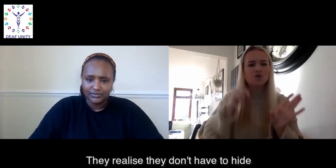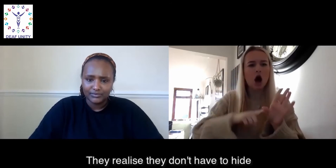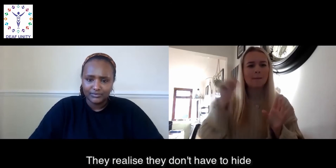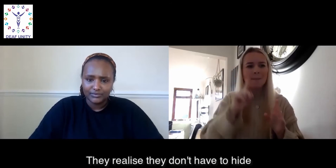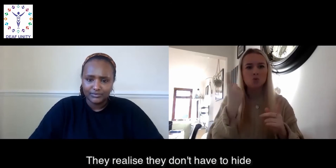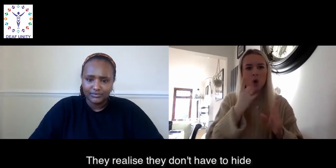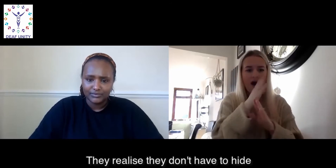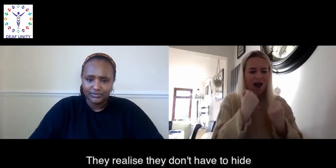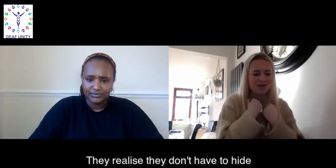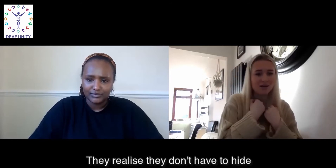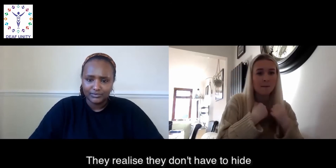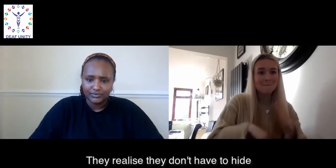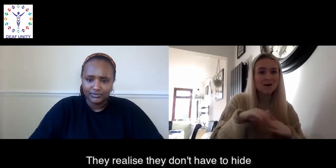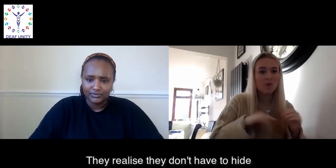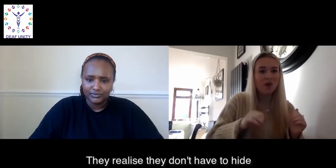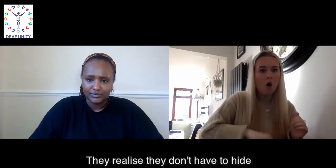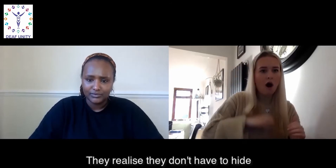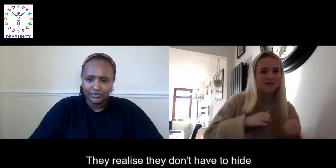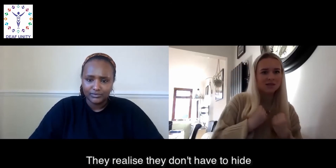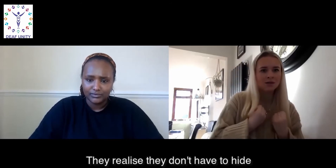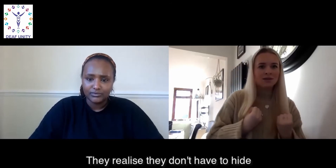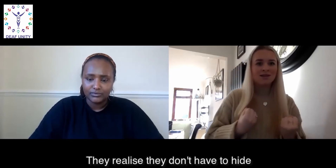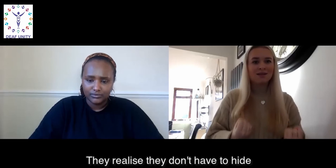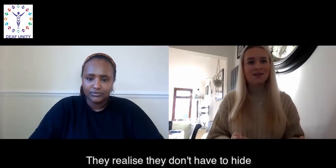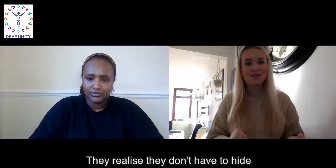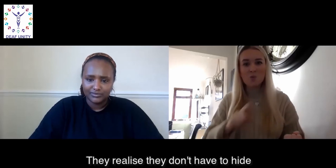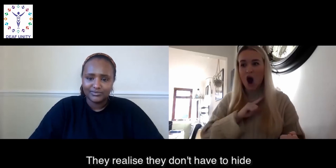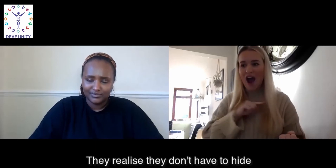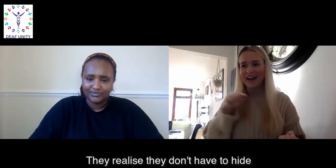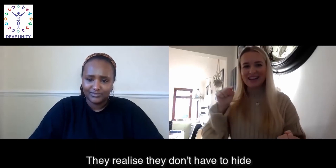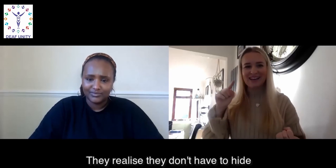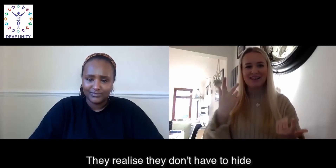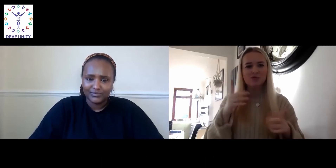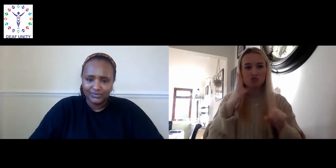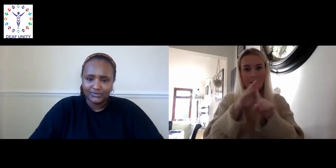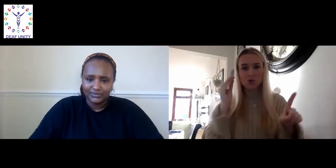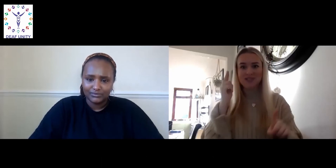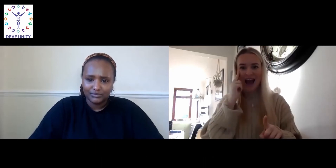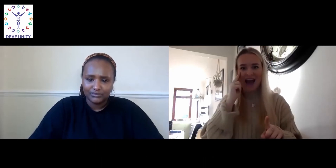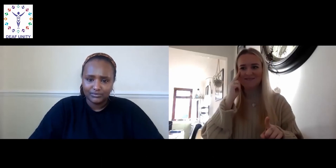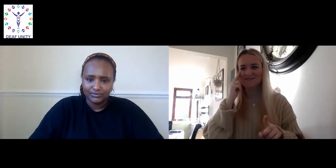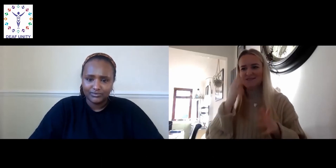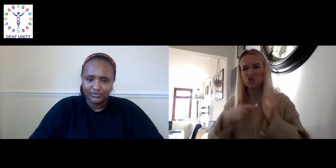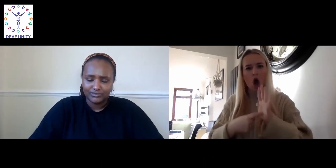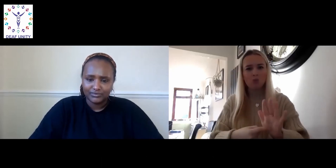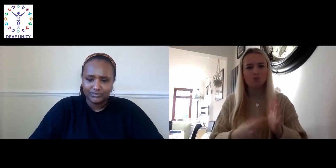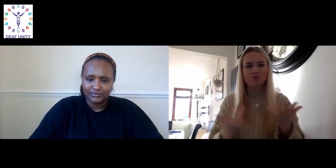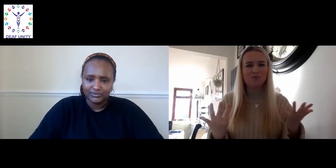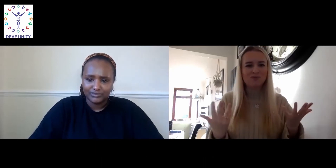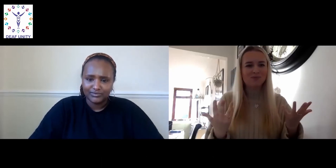They'll realise they don't have to hide away, because deaf role models show that there's nothing to be ashamed